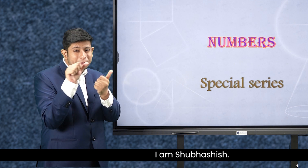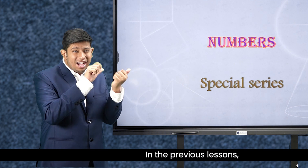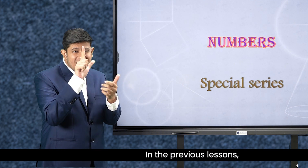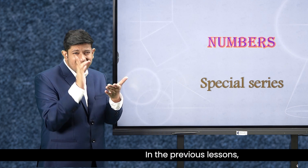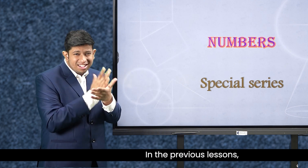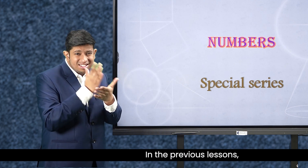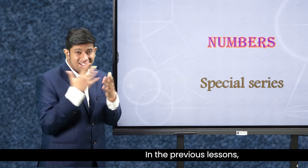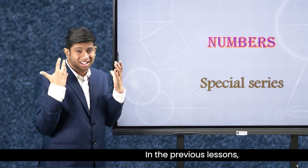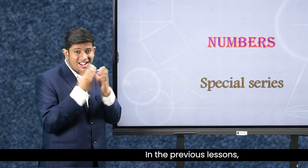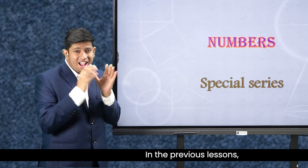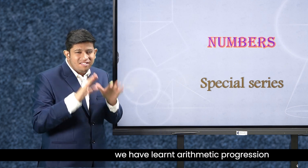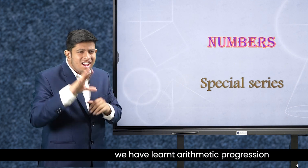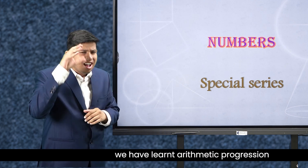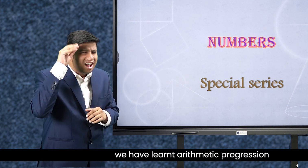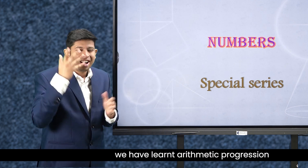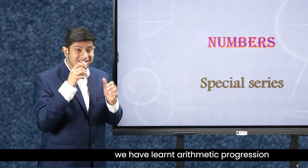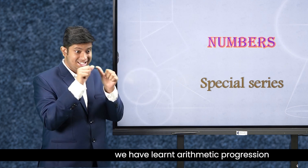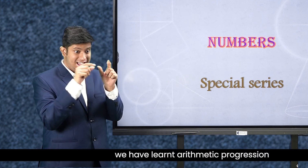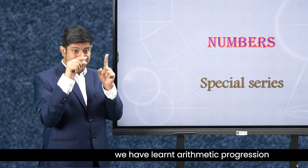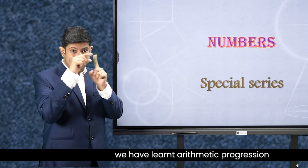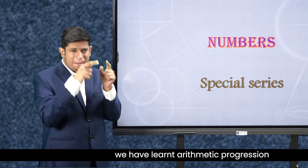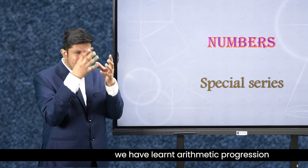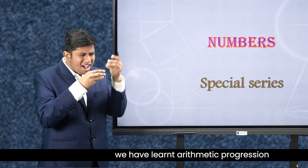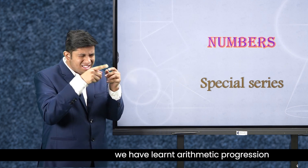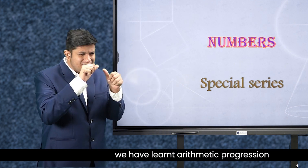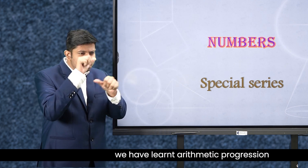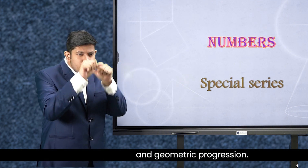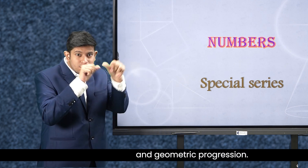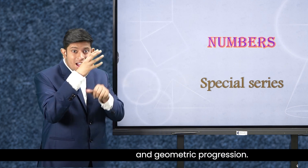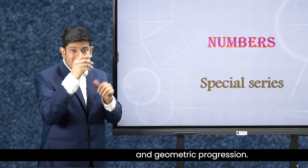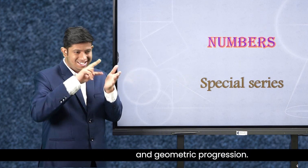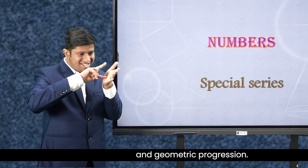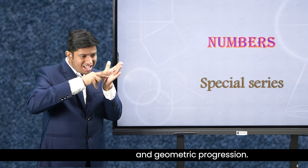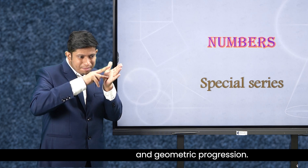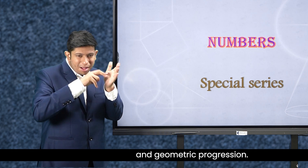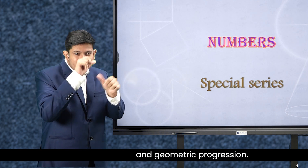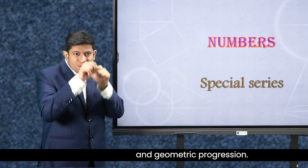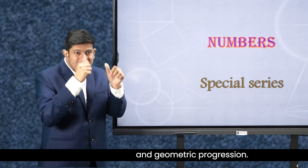In the previous lessons, we have learned arithmetic progression and geometric progression.